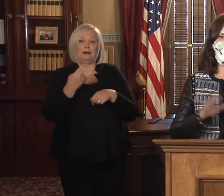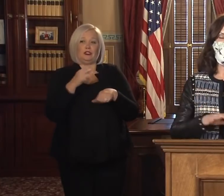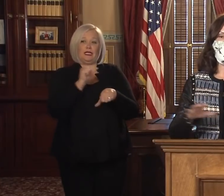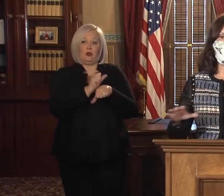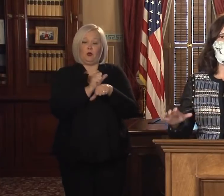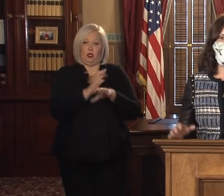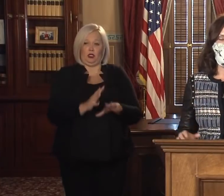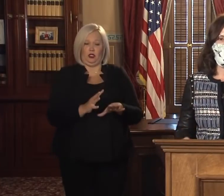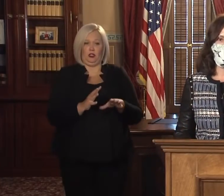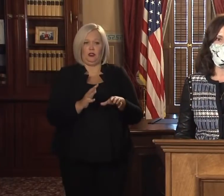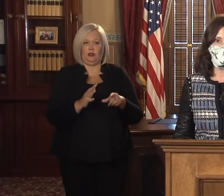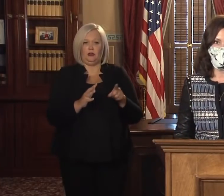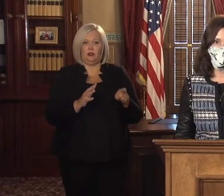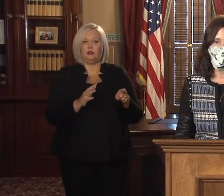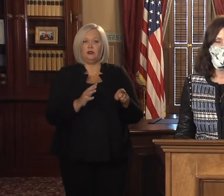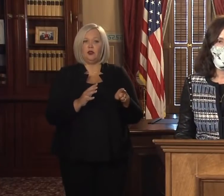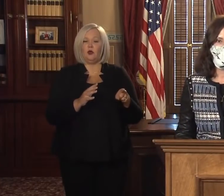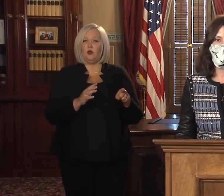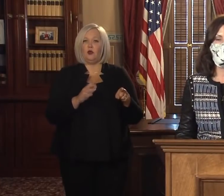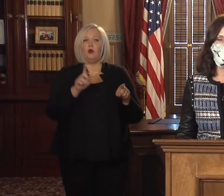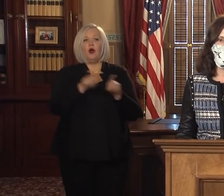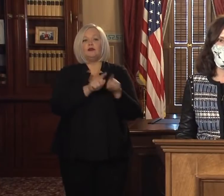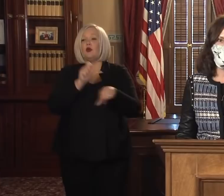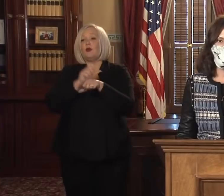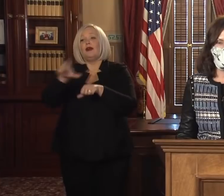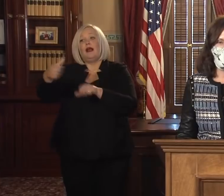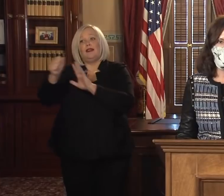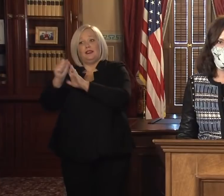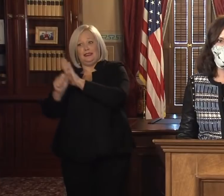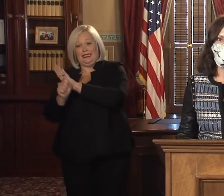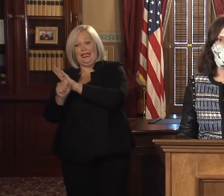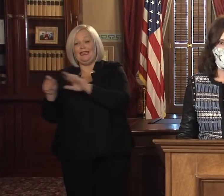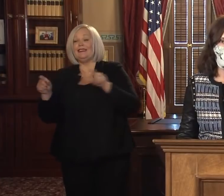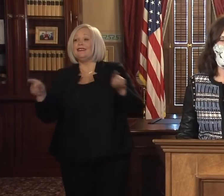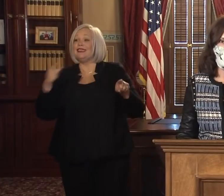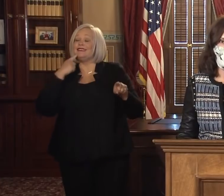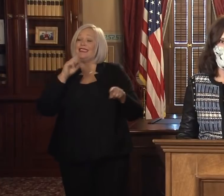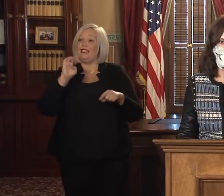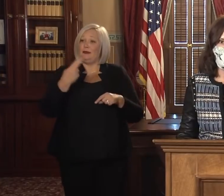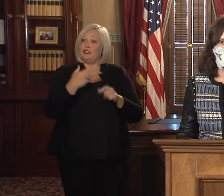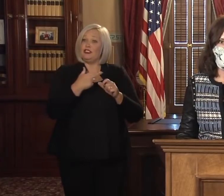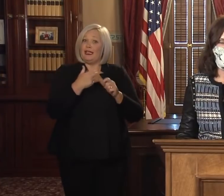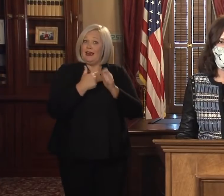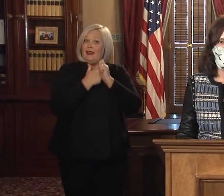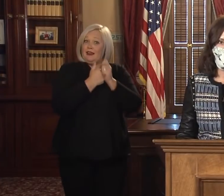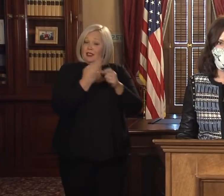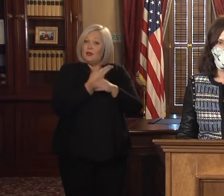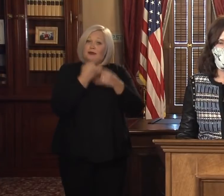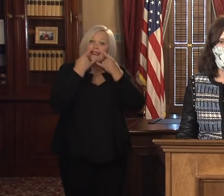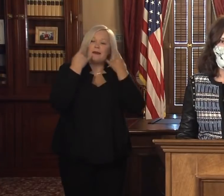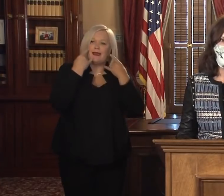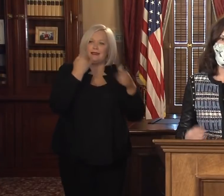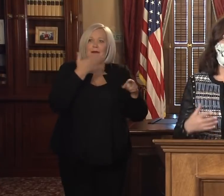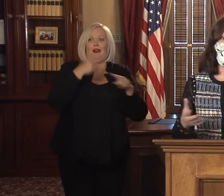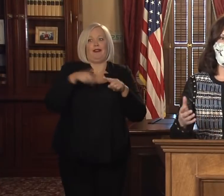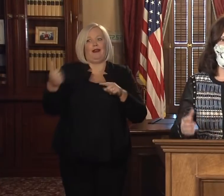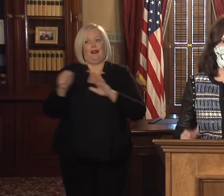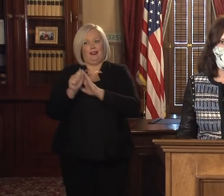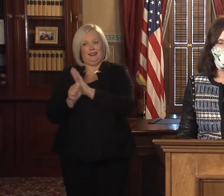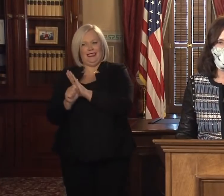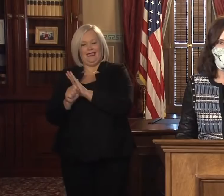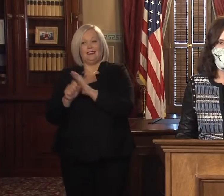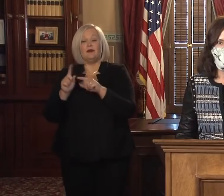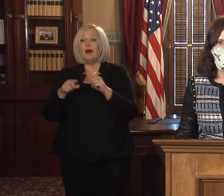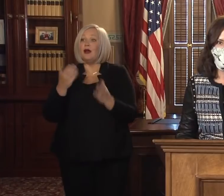have presence in other states. They say Michigan's compliance is better than any other state that they do business in. That's